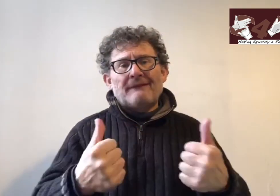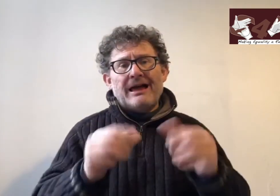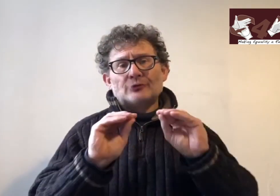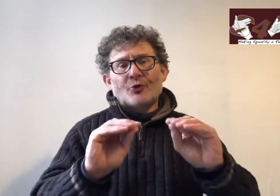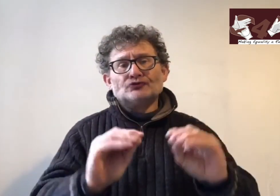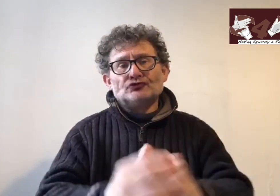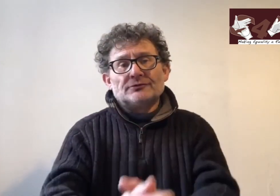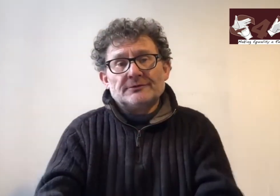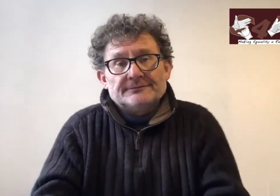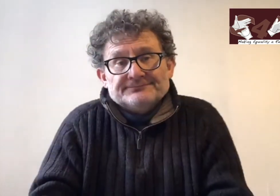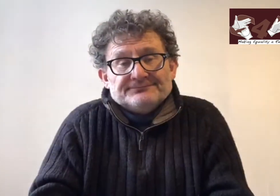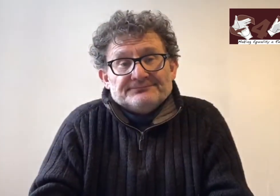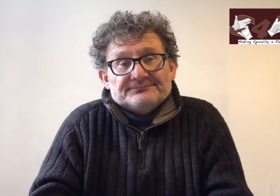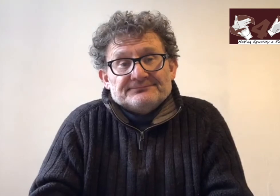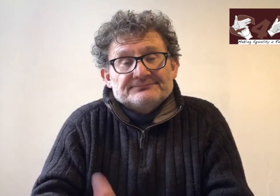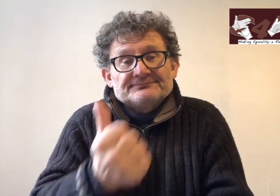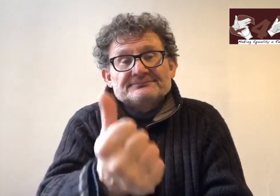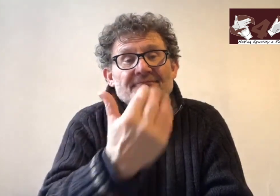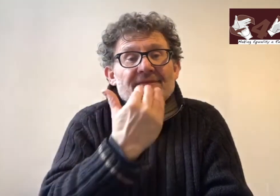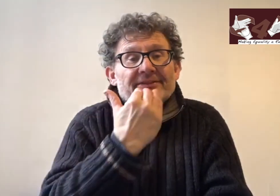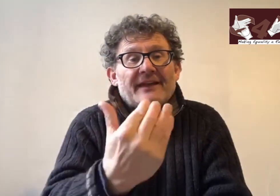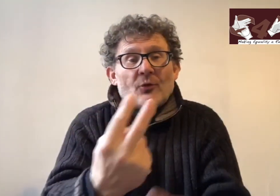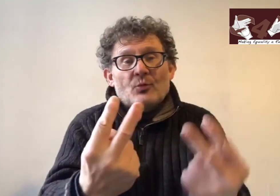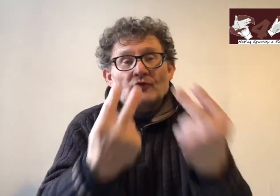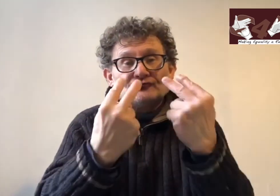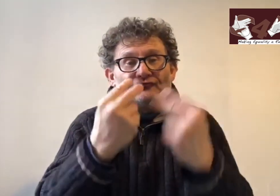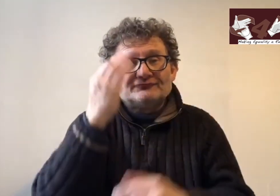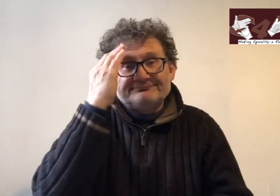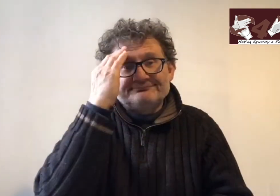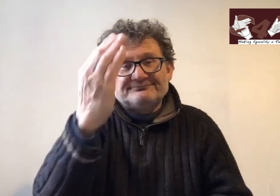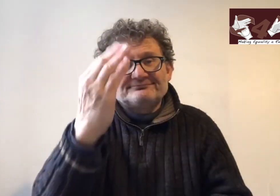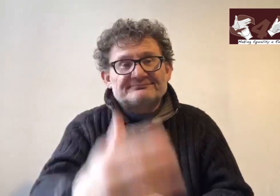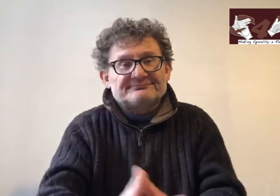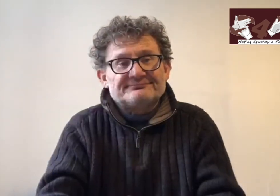well-being of our deaf children and their education. So thank you for watching today, and farewell for now.